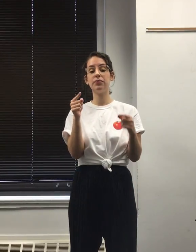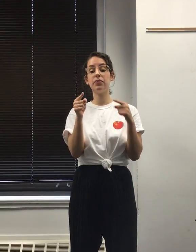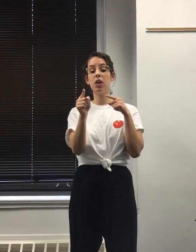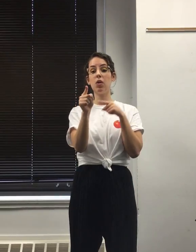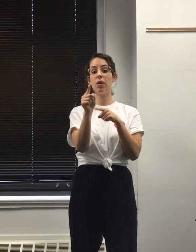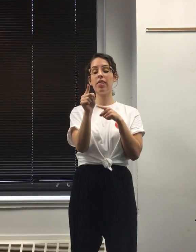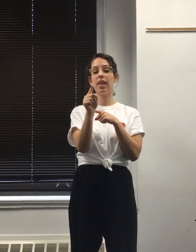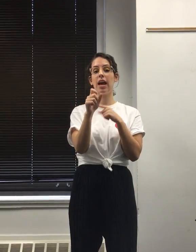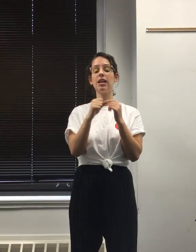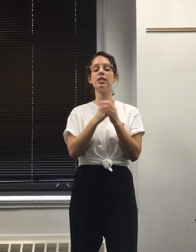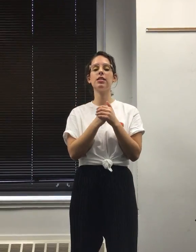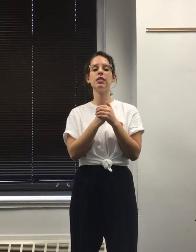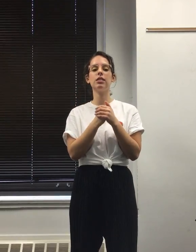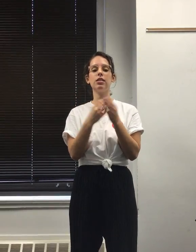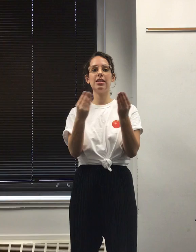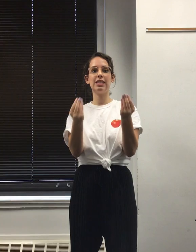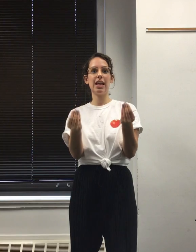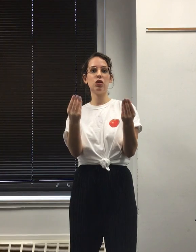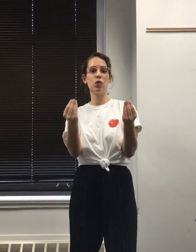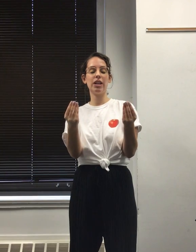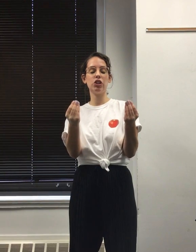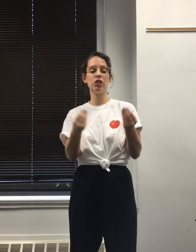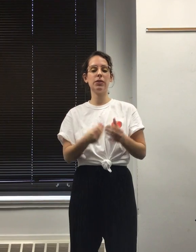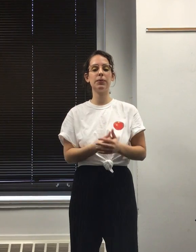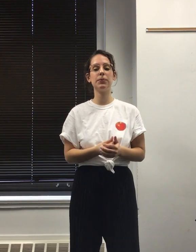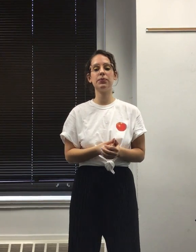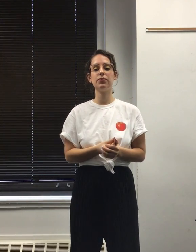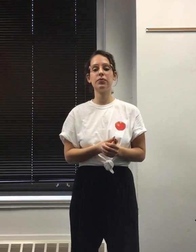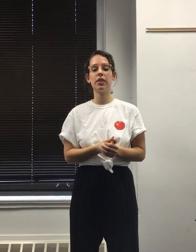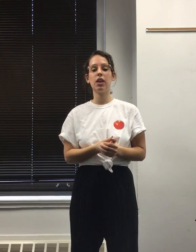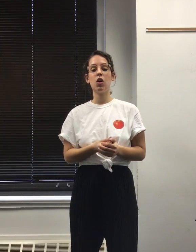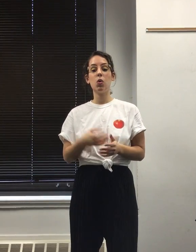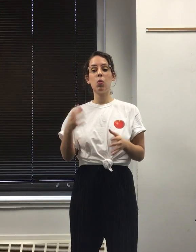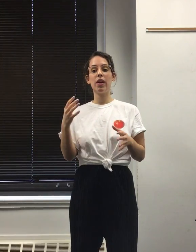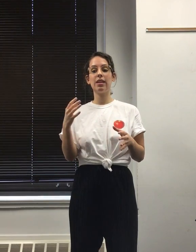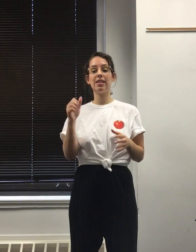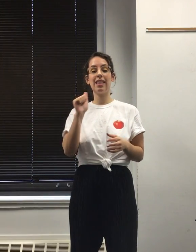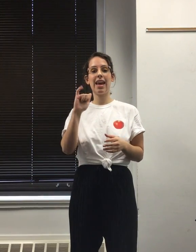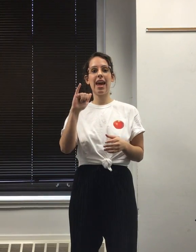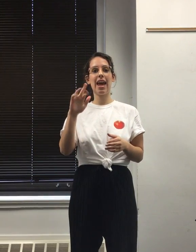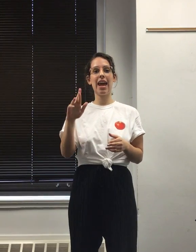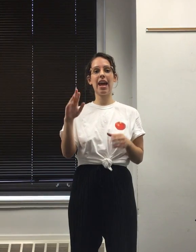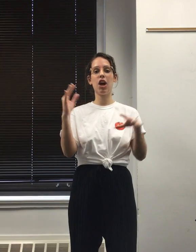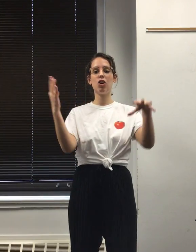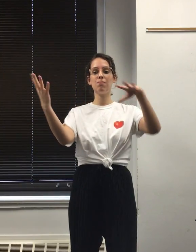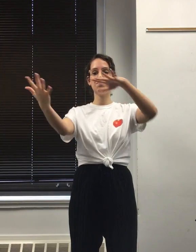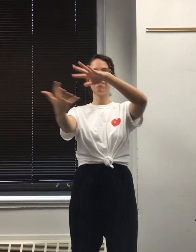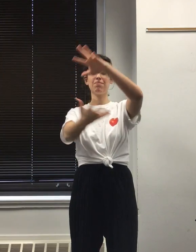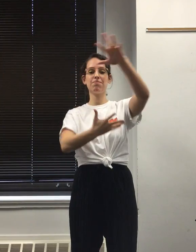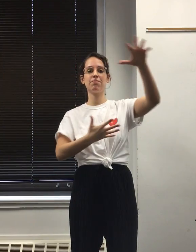Good fingers. Term used to describe the air when it is at the limit for the amount of water vapor that it can